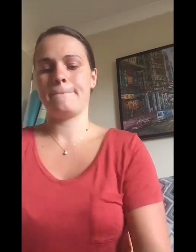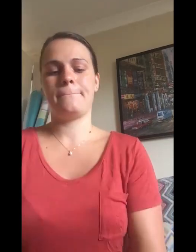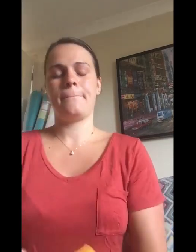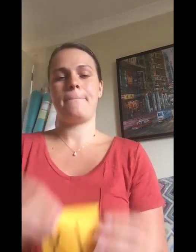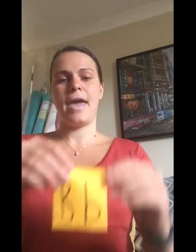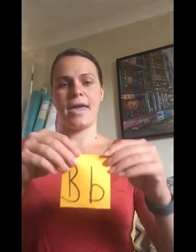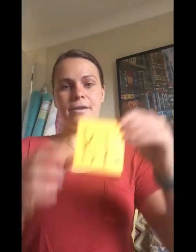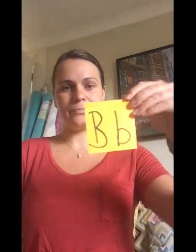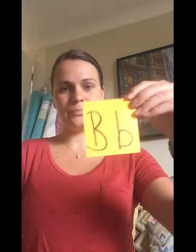B.